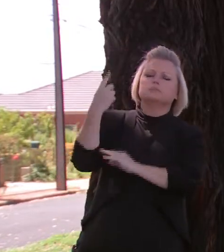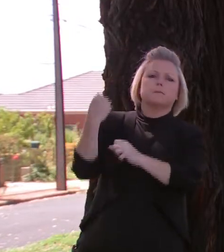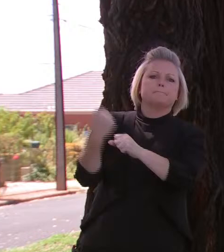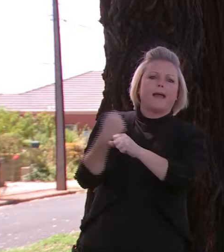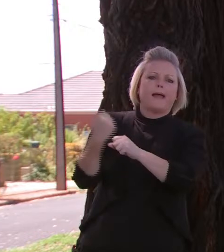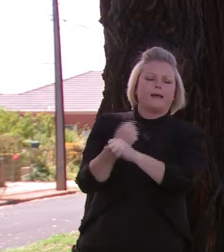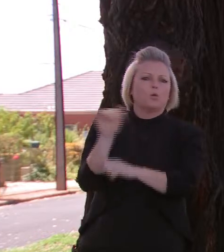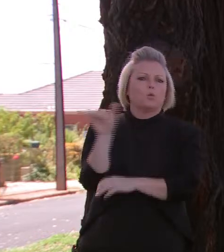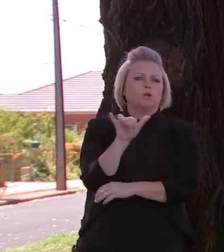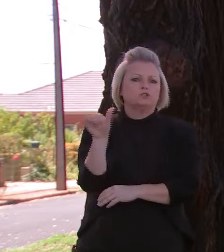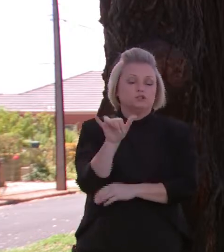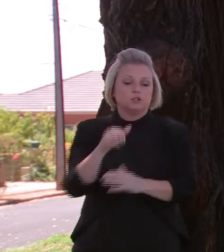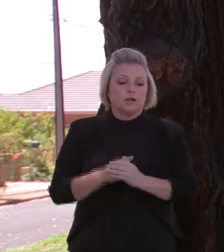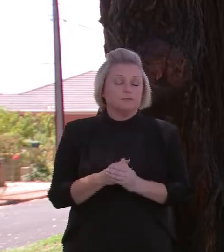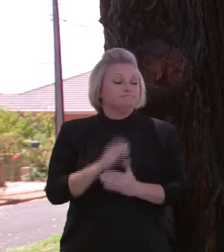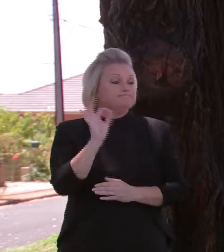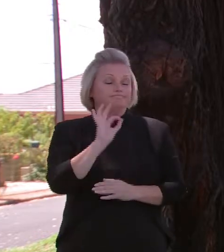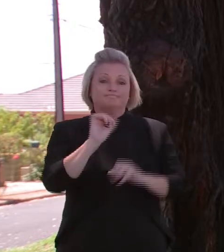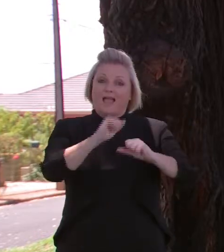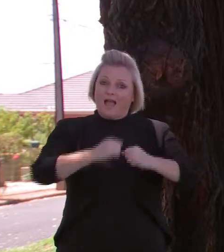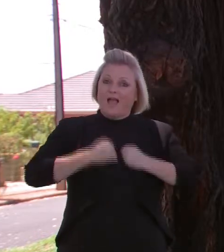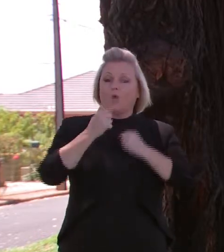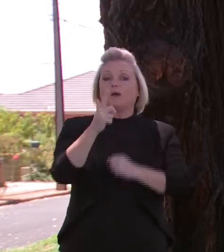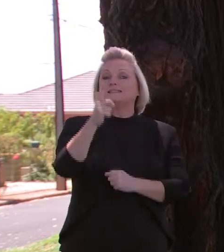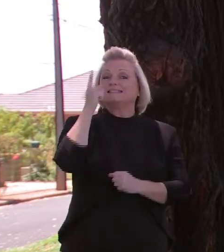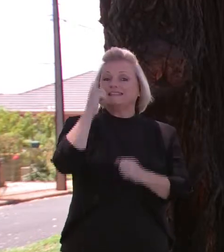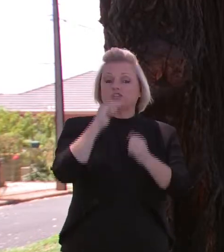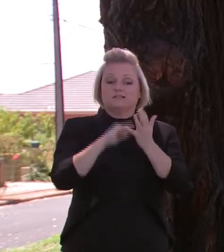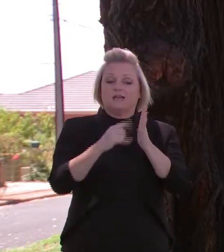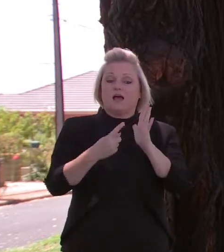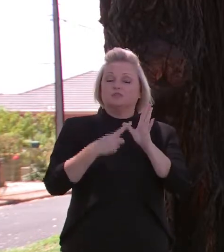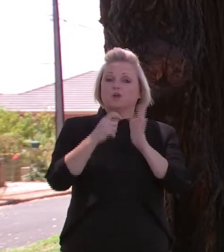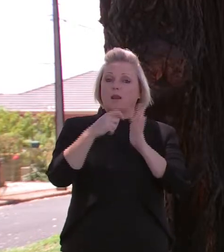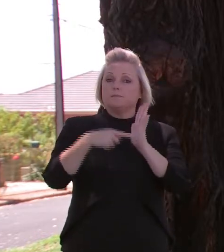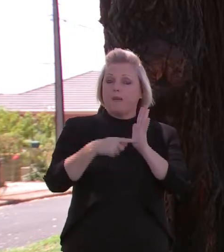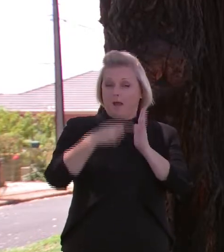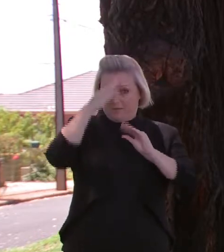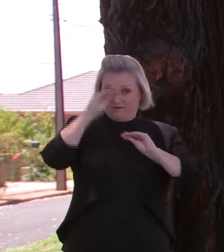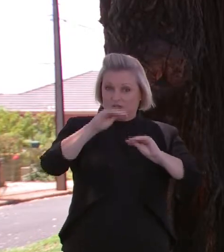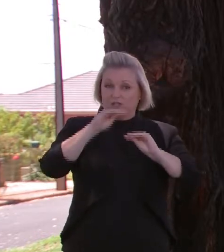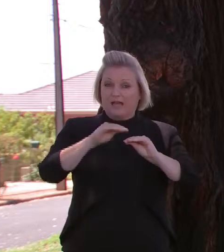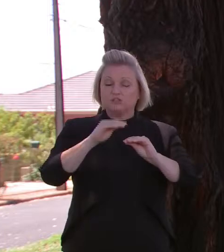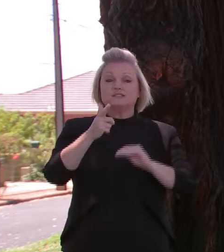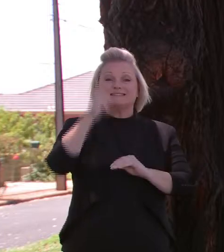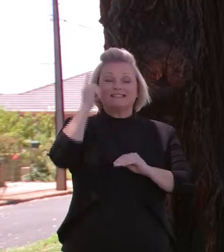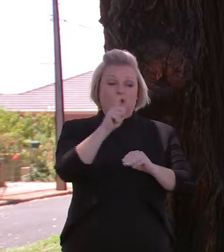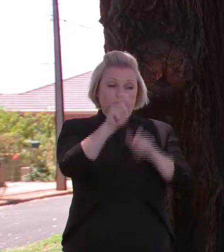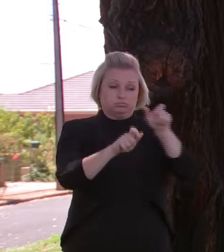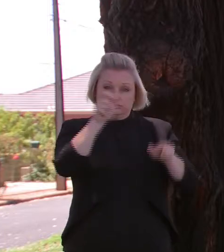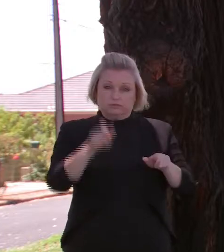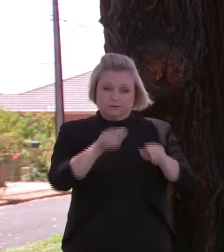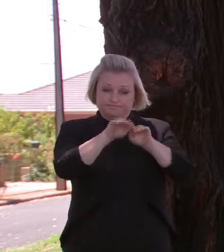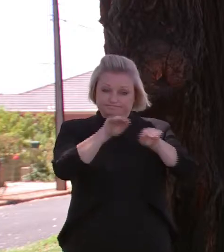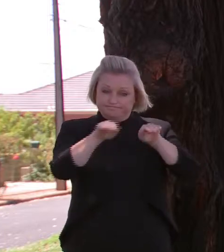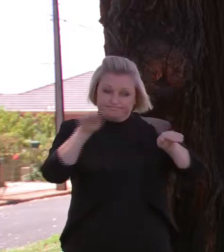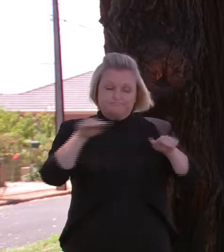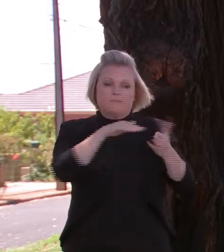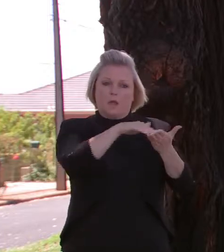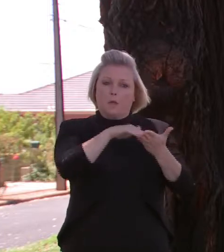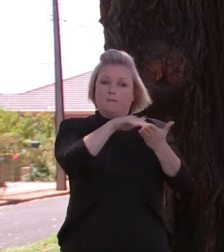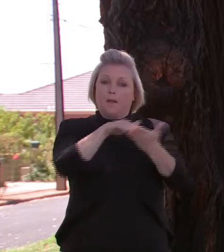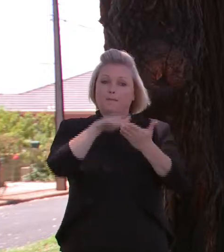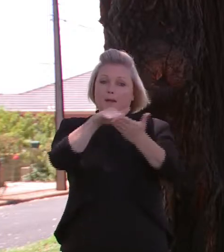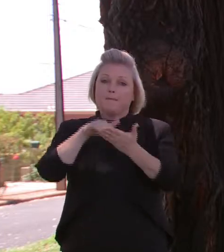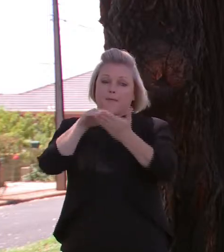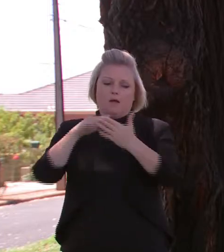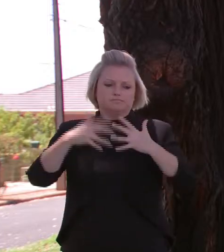Australian teachers from the South Australian Department for Education. We've recorded the video lessons through the Department for Education. They are